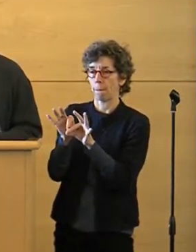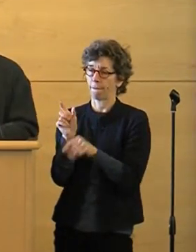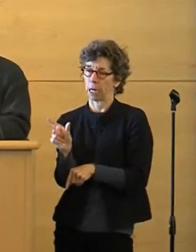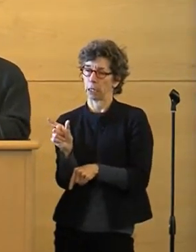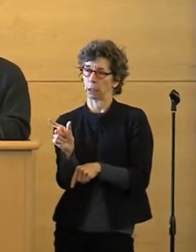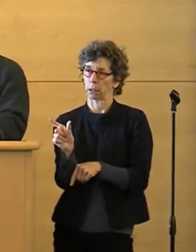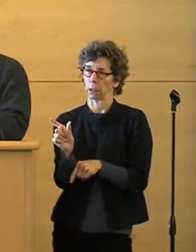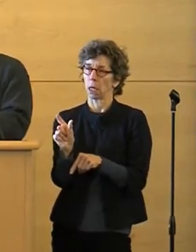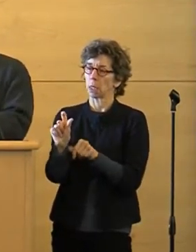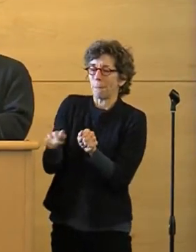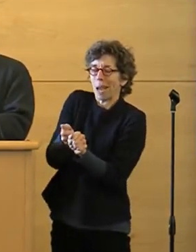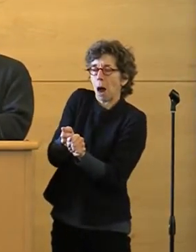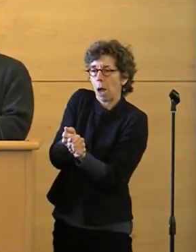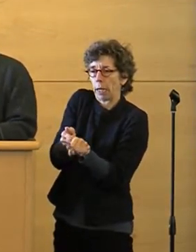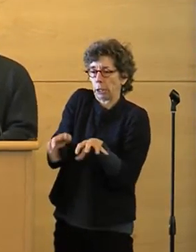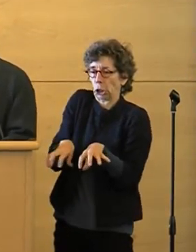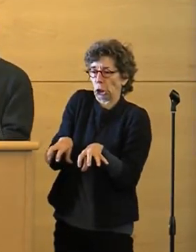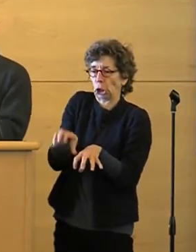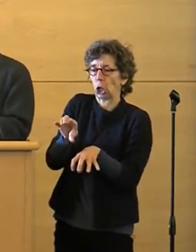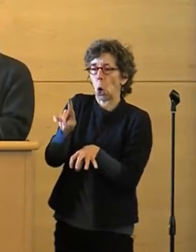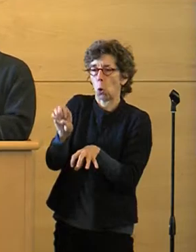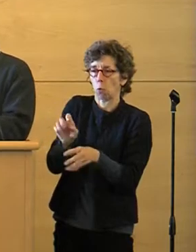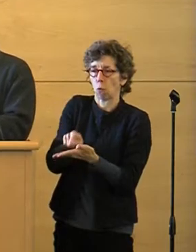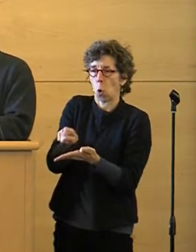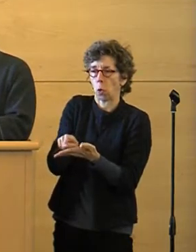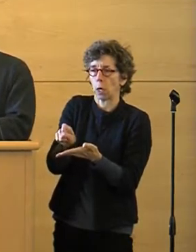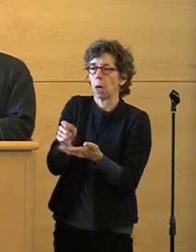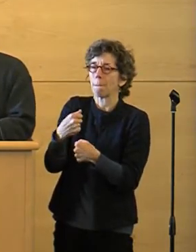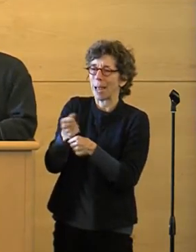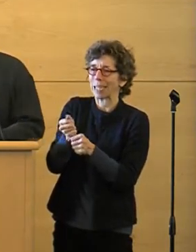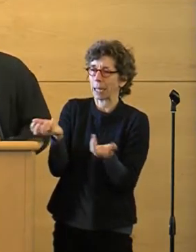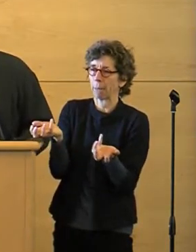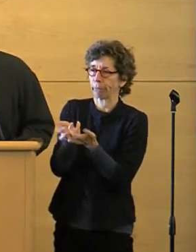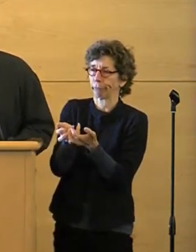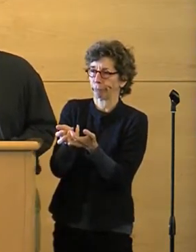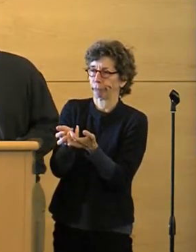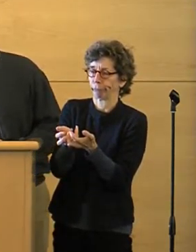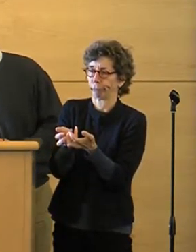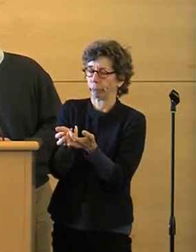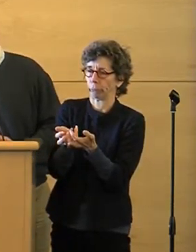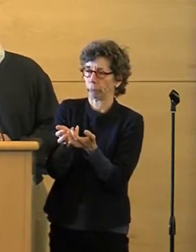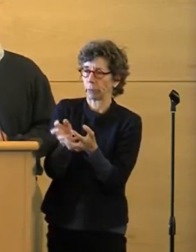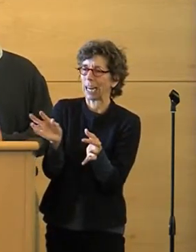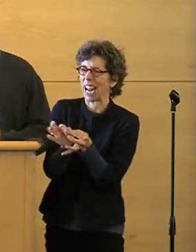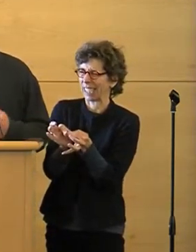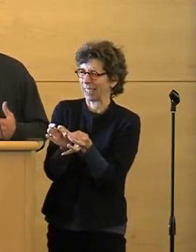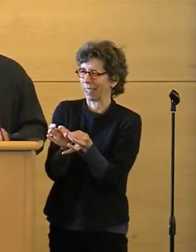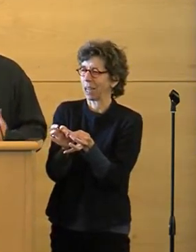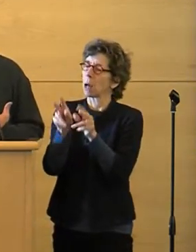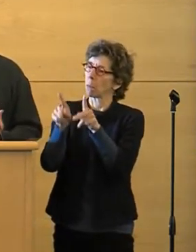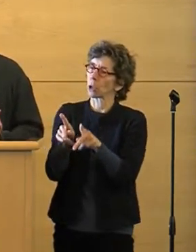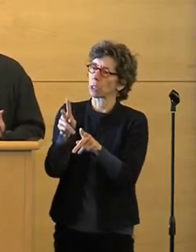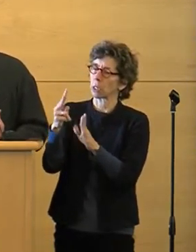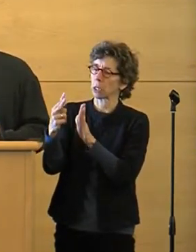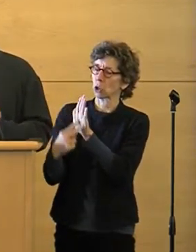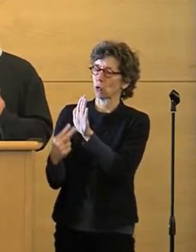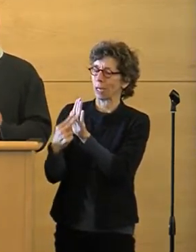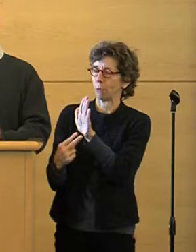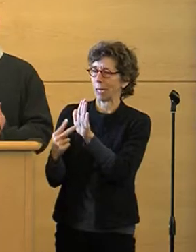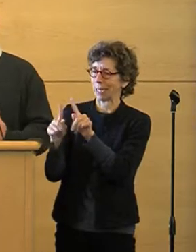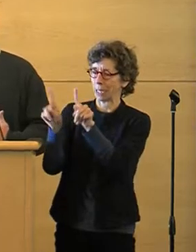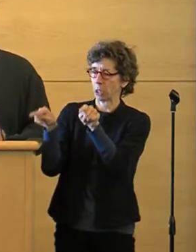need to be tagged in such a way that the label, enter your email here, is actually